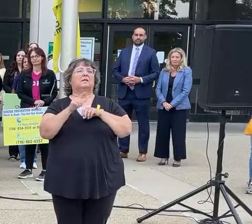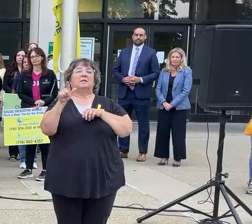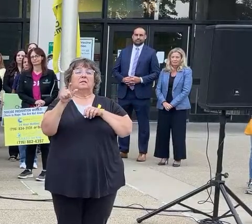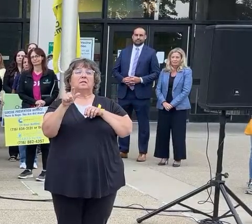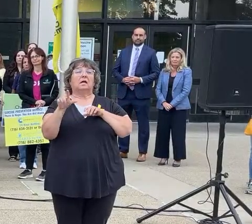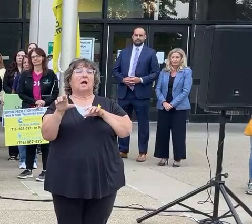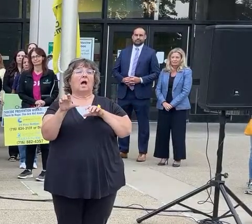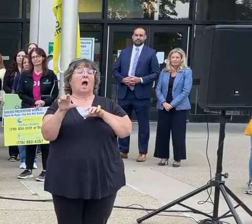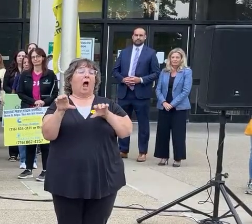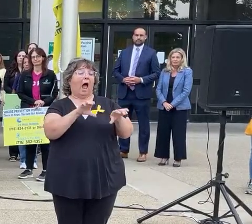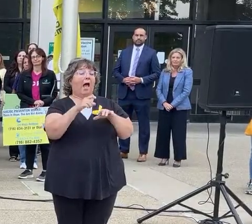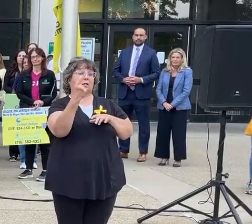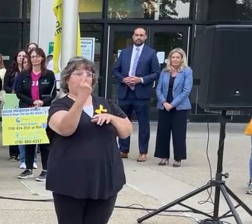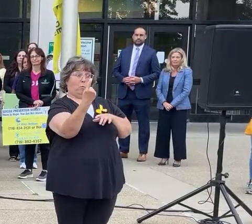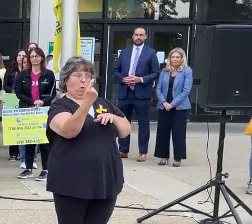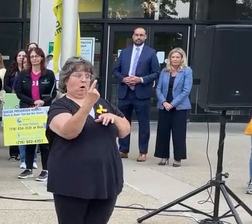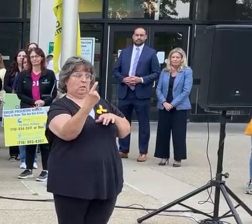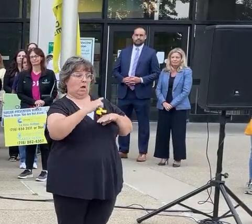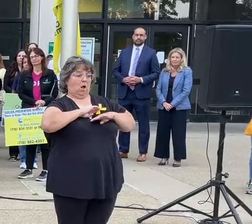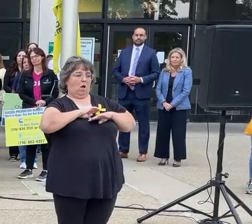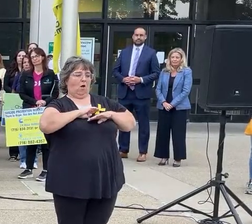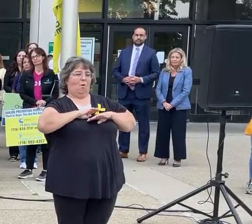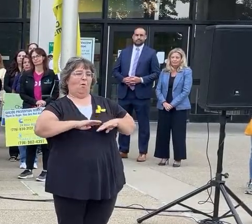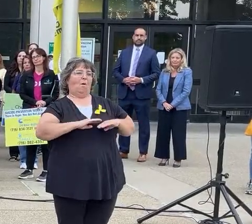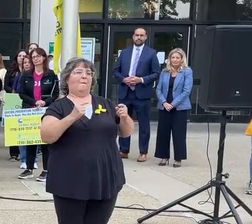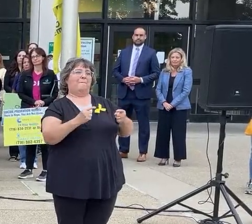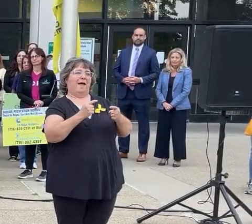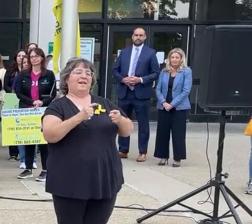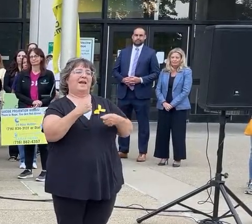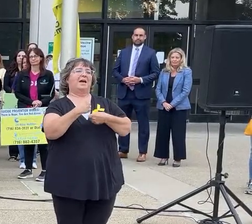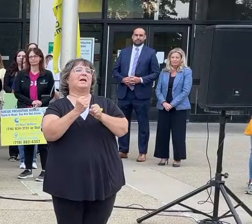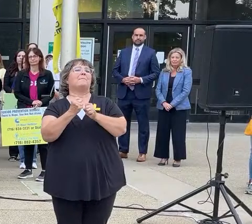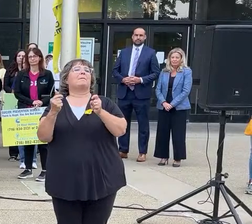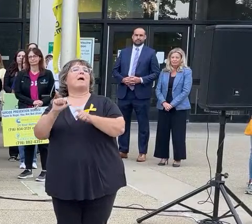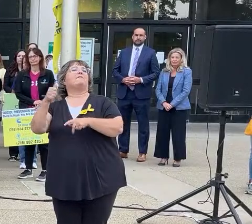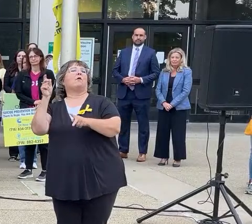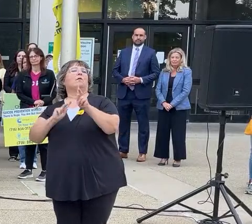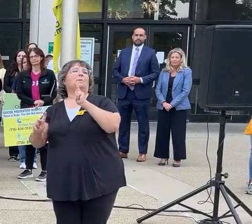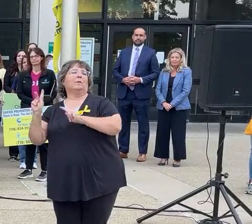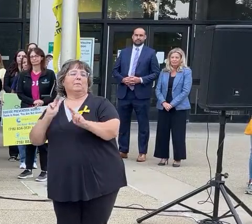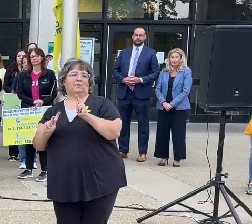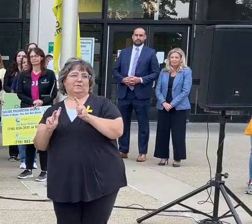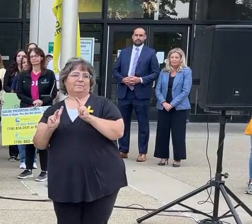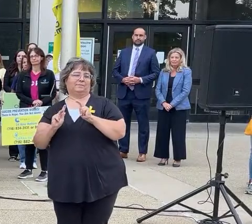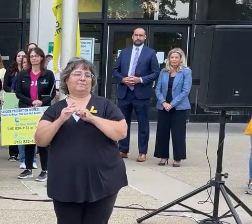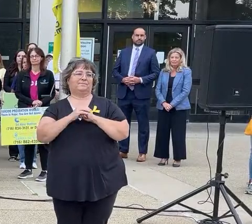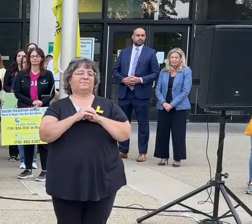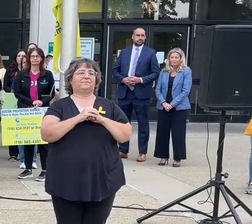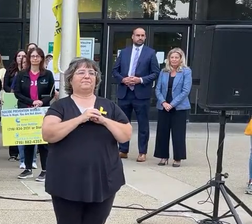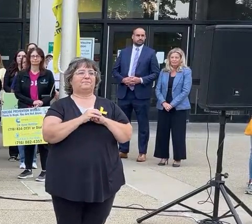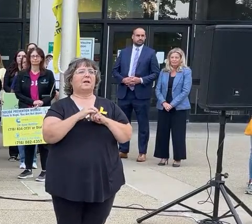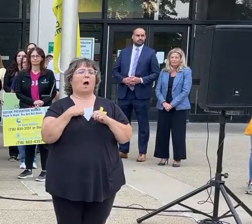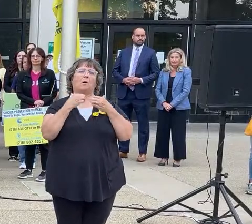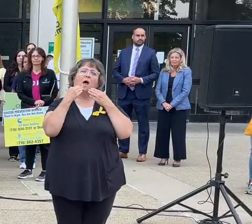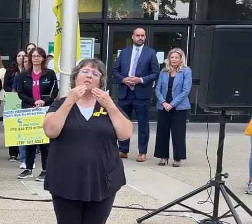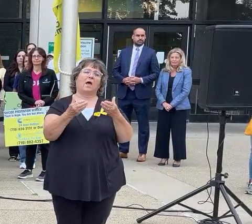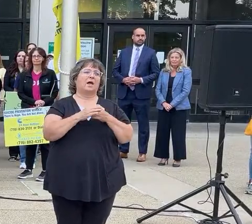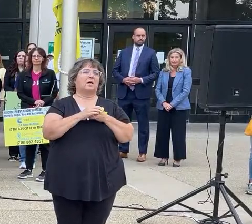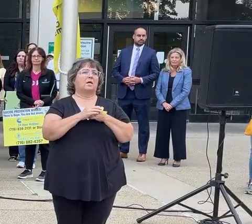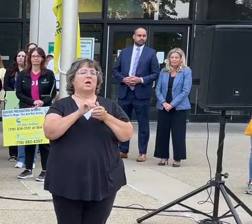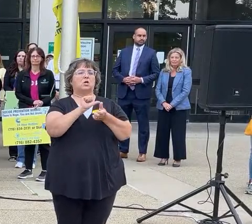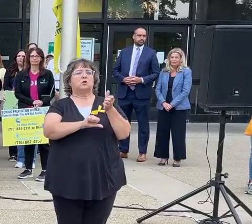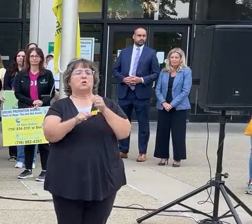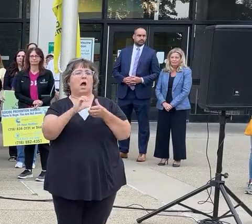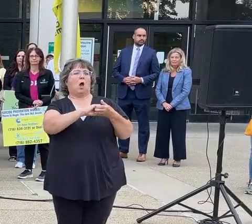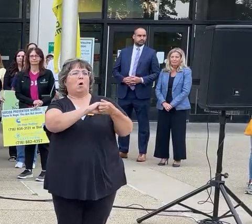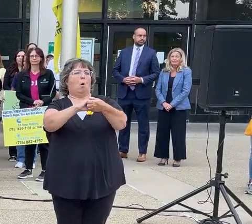the act of one, which is to alleviate their pain, can create so much pain for other people. I want to thank the